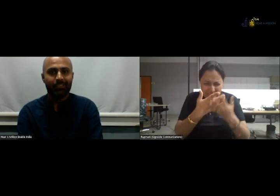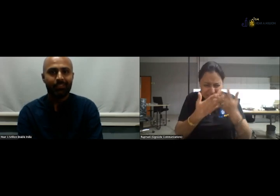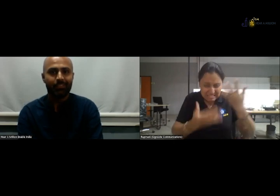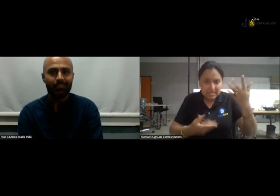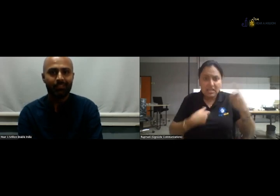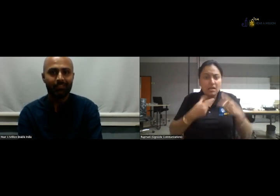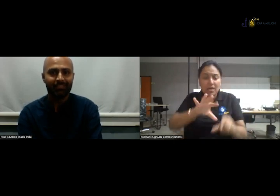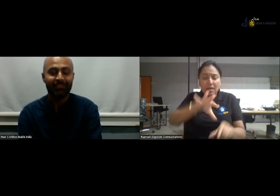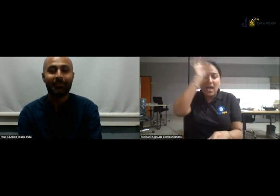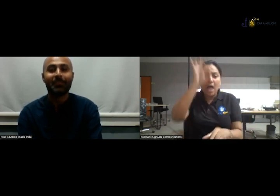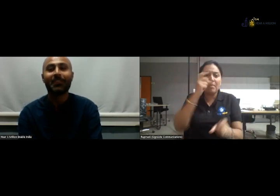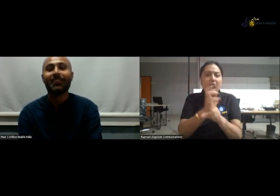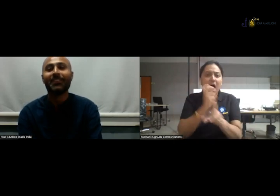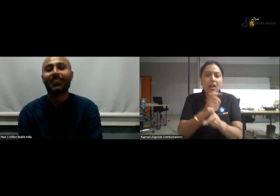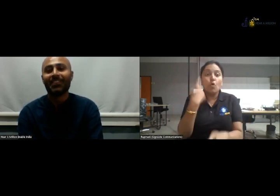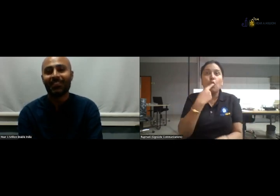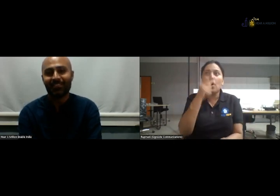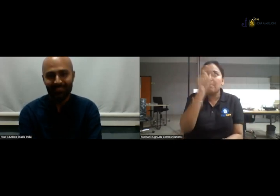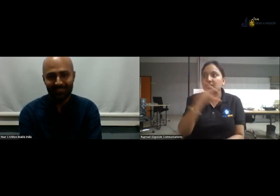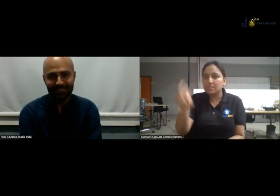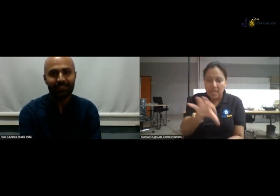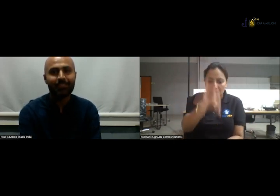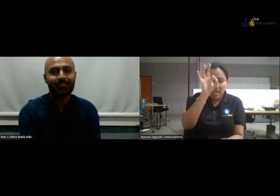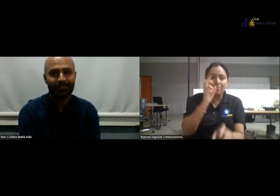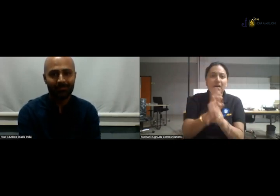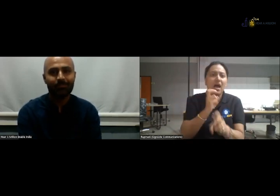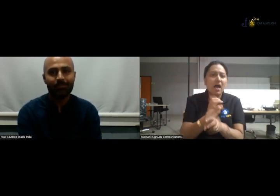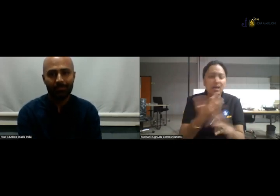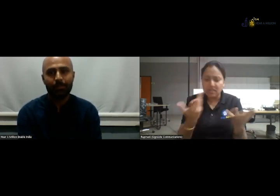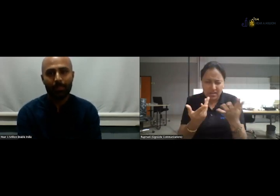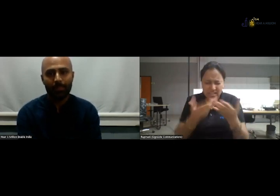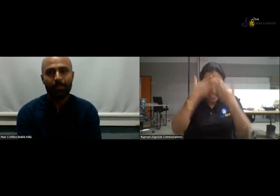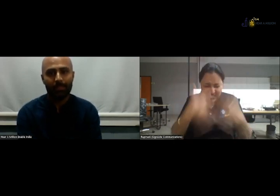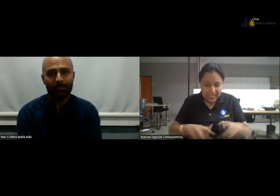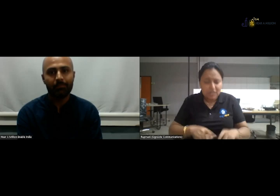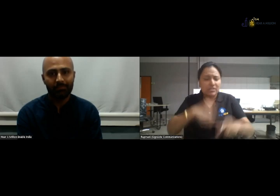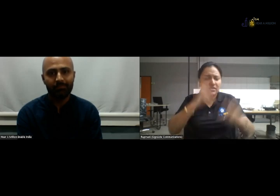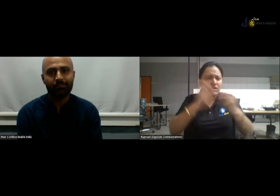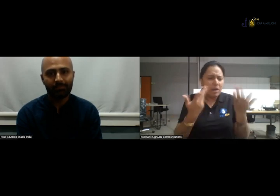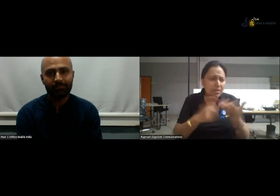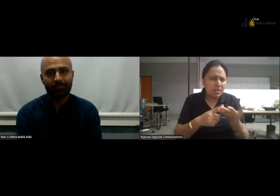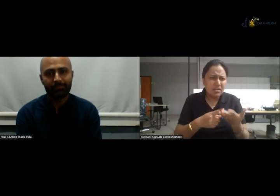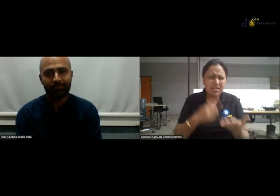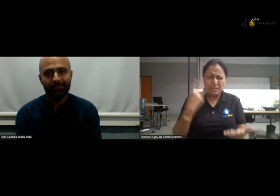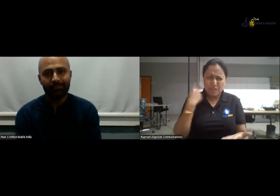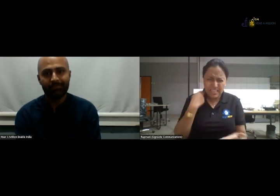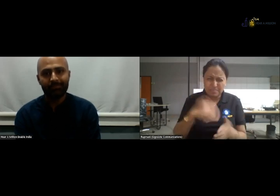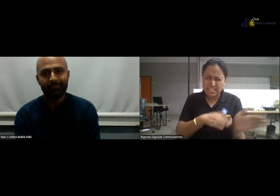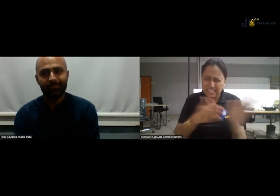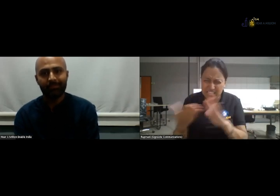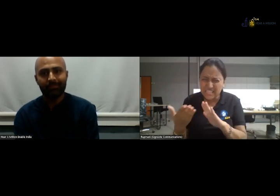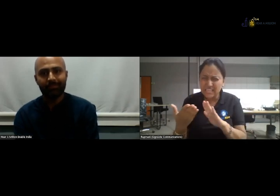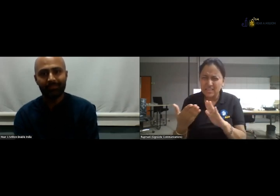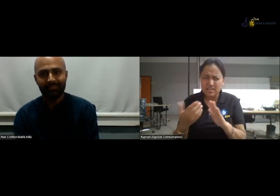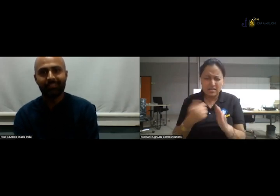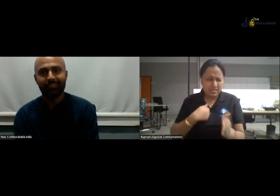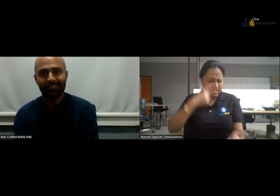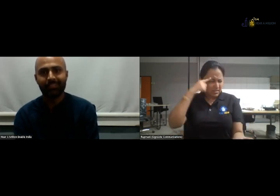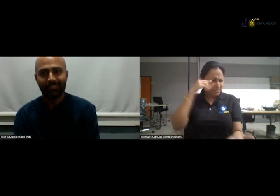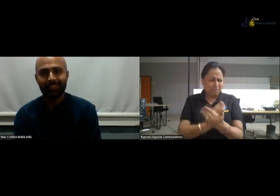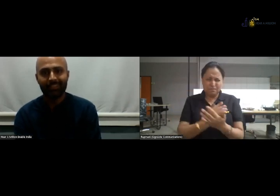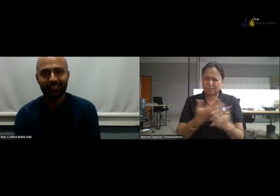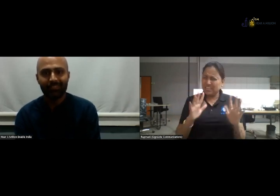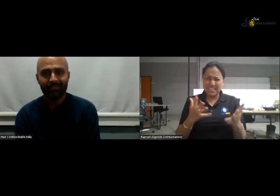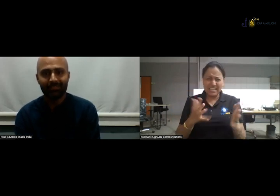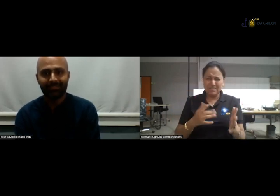above 2,000. So I didn't know what happened. It was very hard to pick up, which call should I, answer